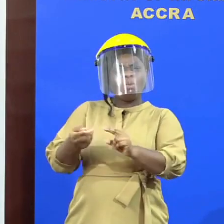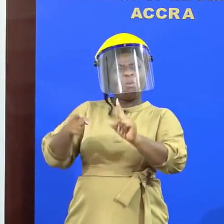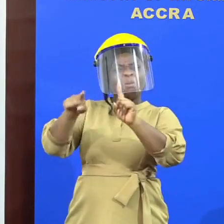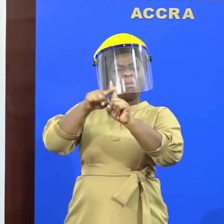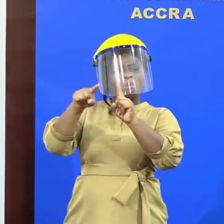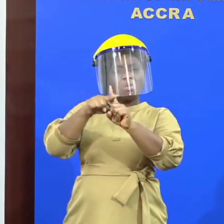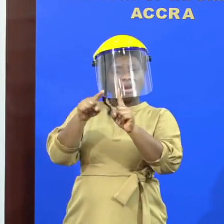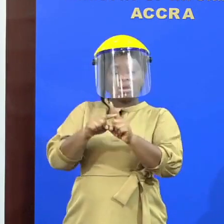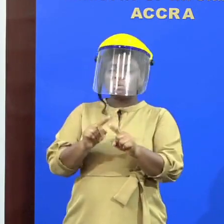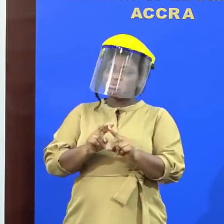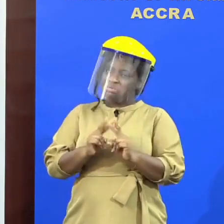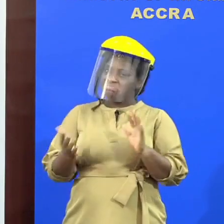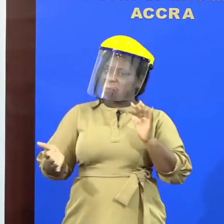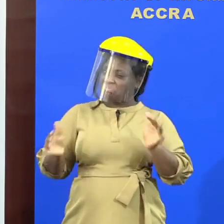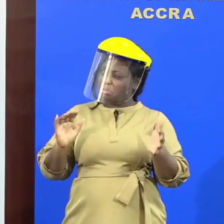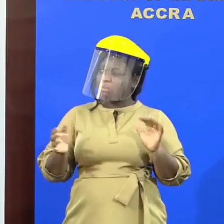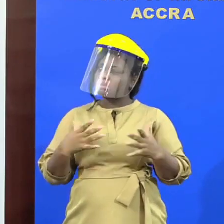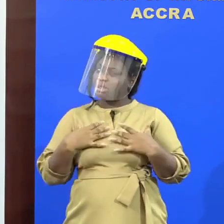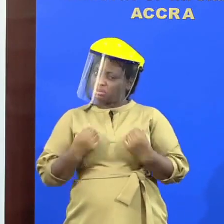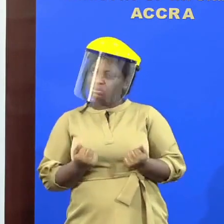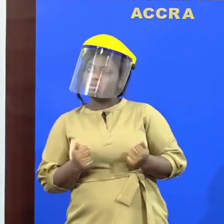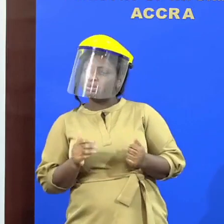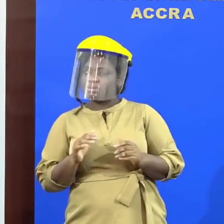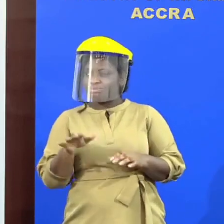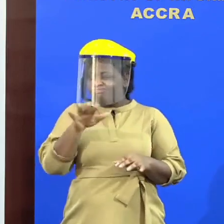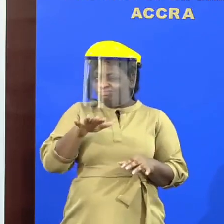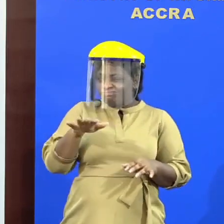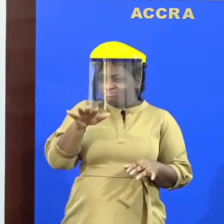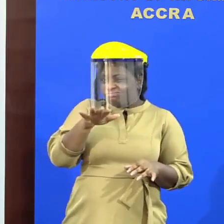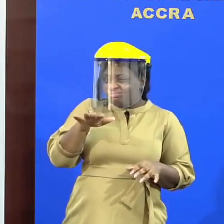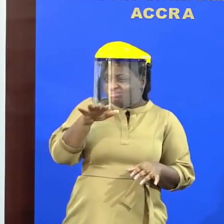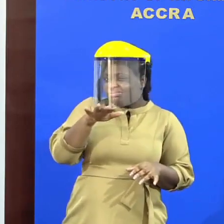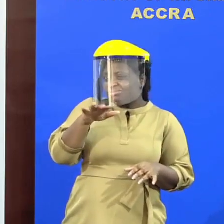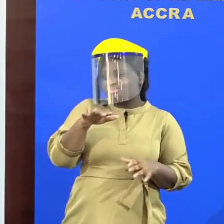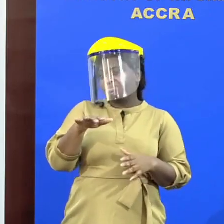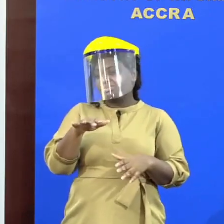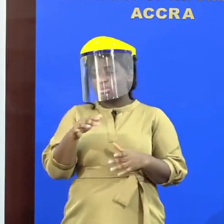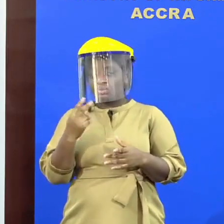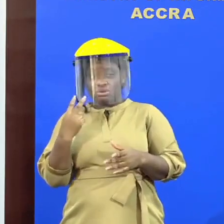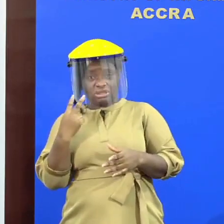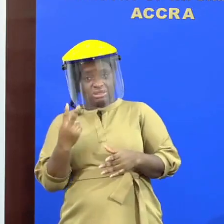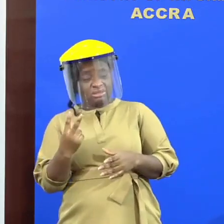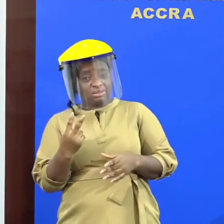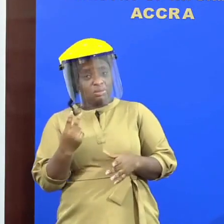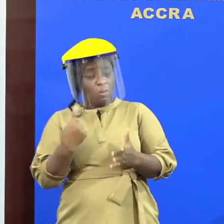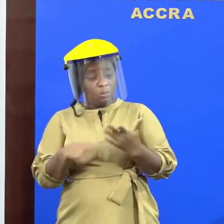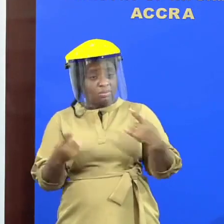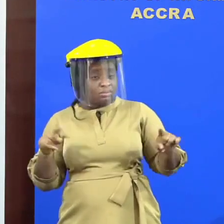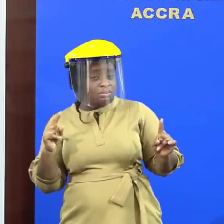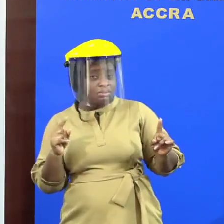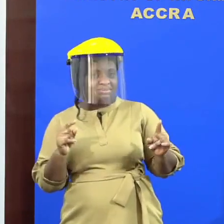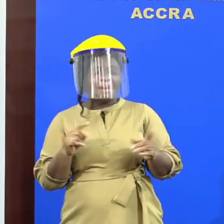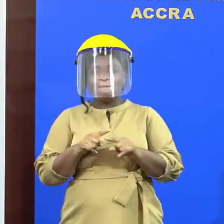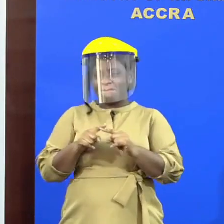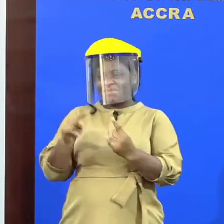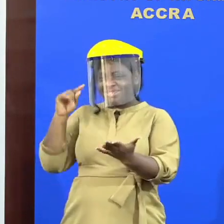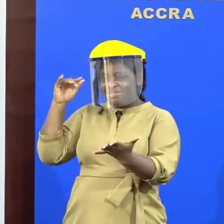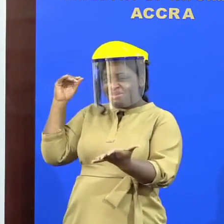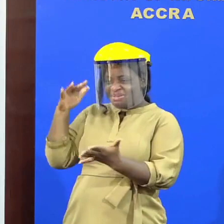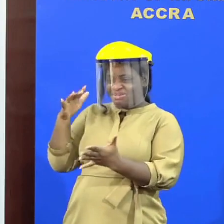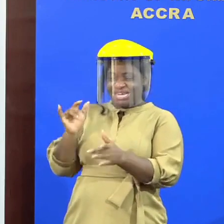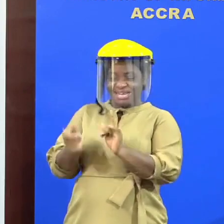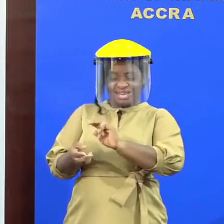to compare it appropriately within the various spikes to see what is happening. It is hoped that as the numbers